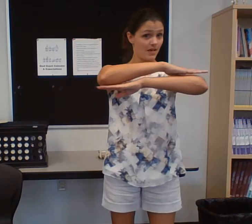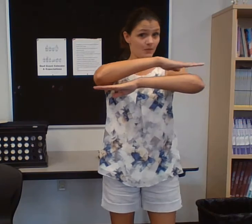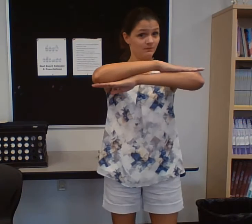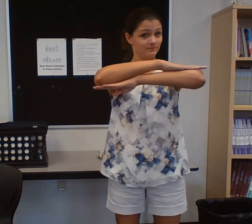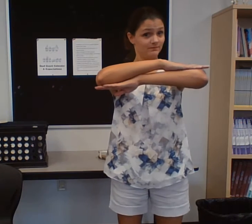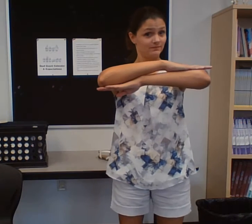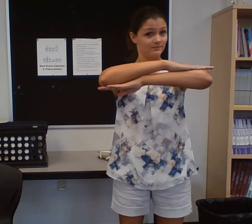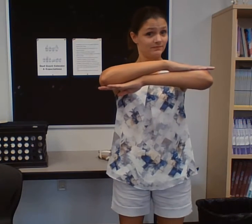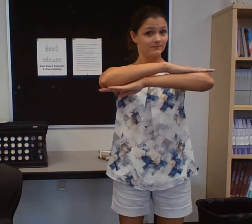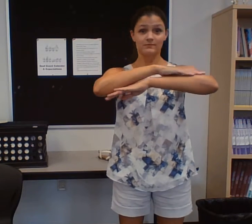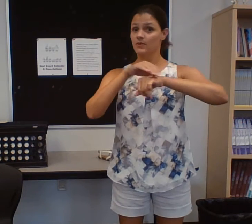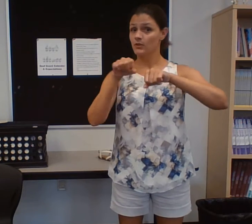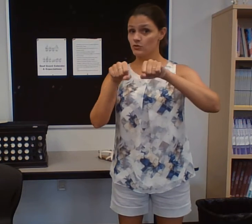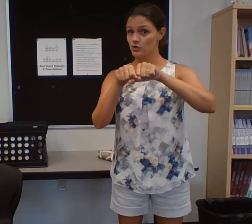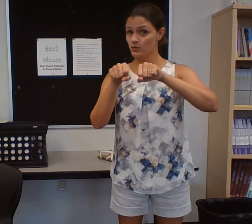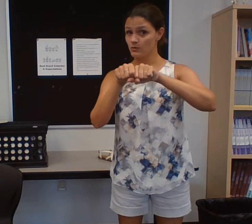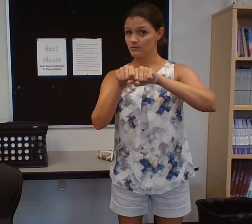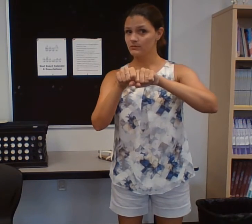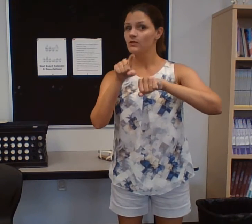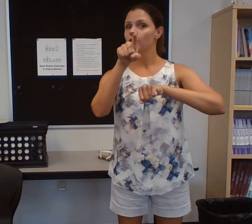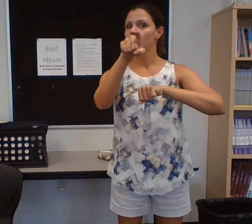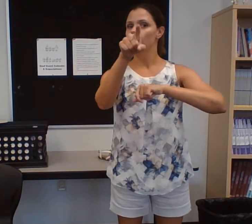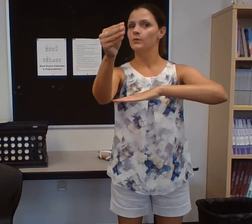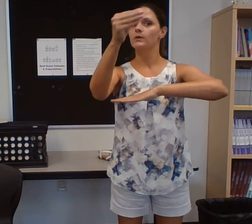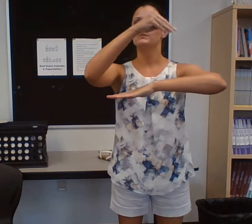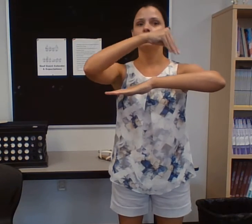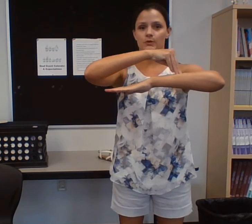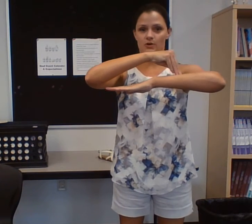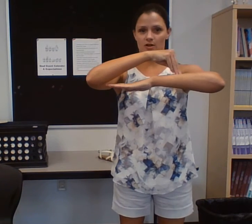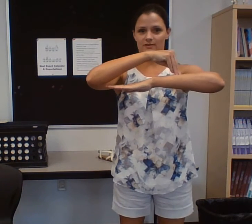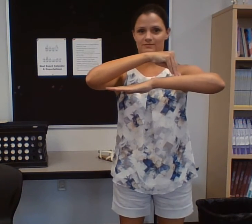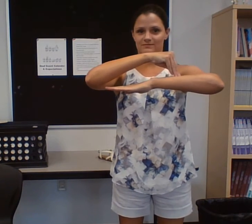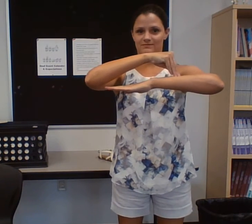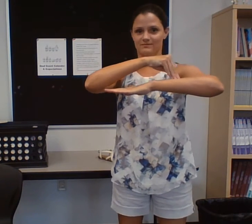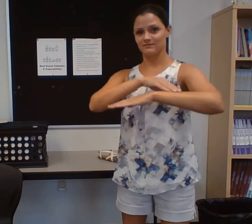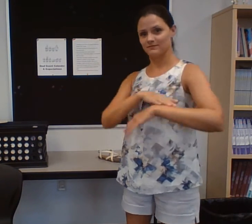Table. Shoe. You. Put on.